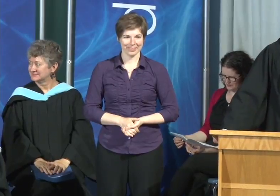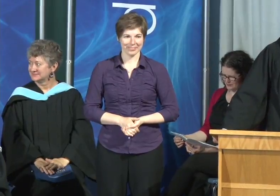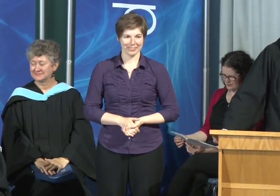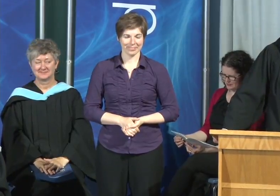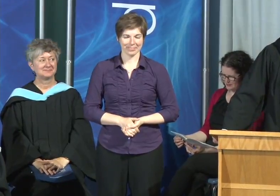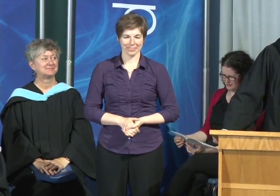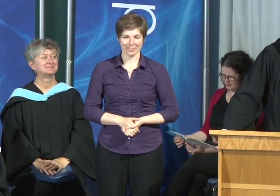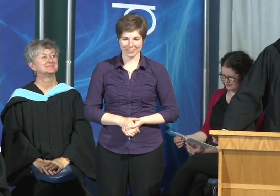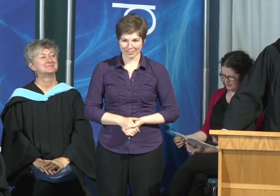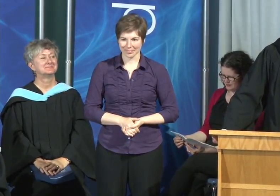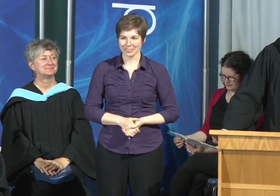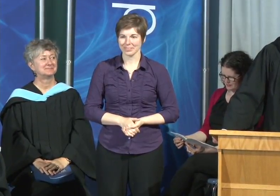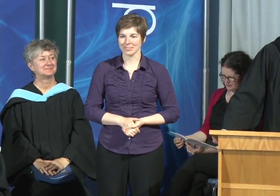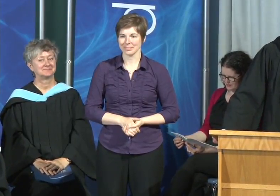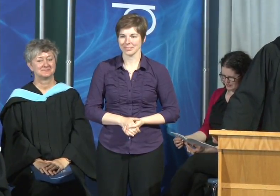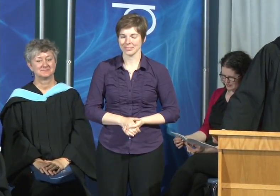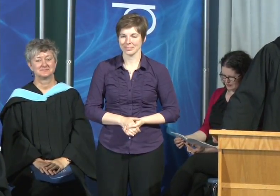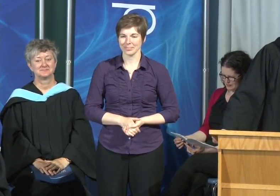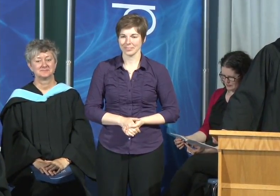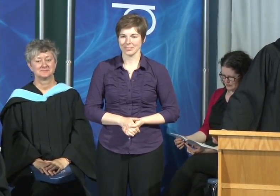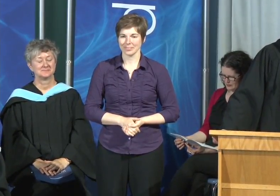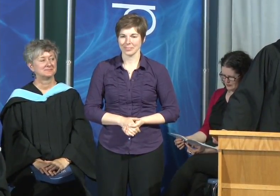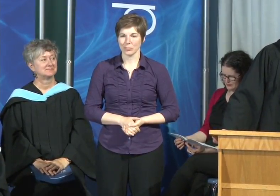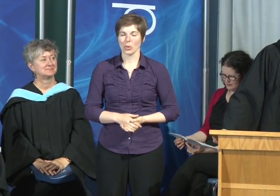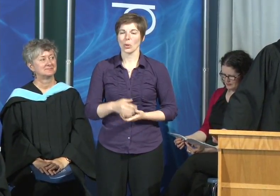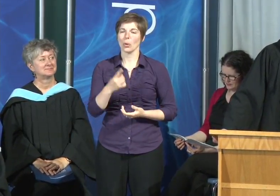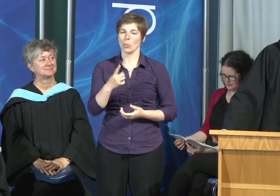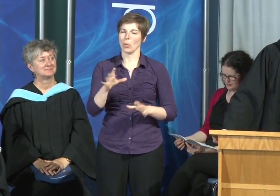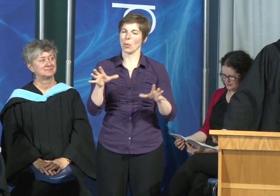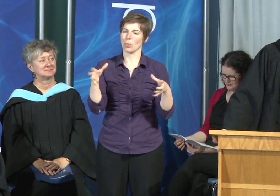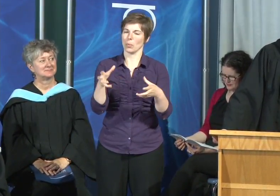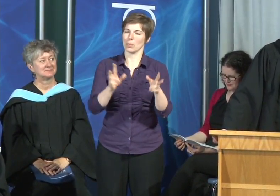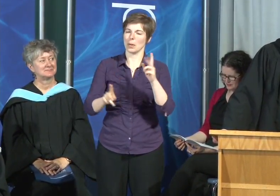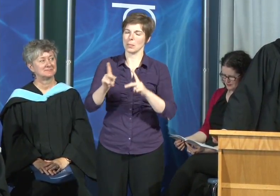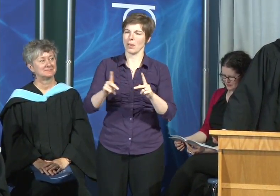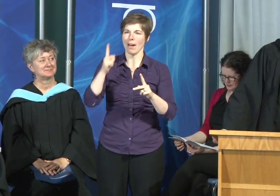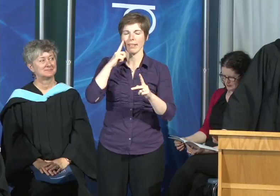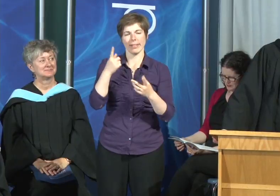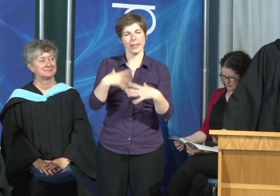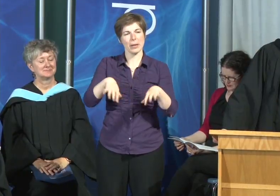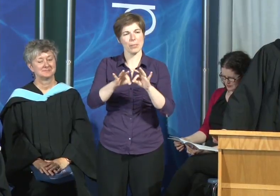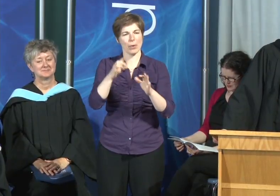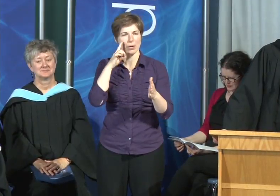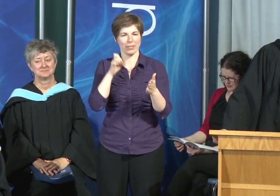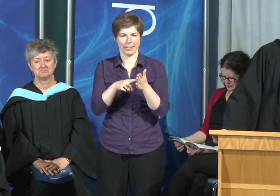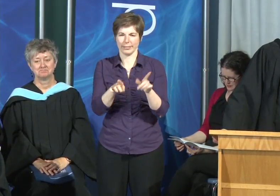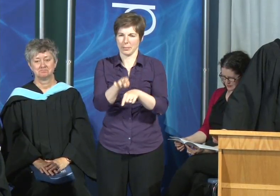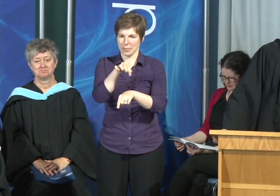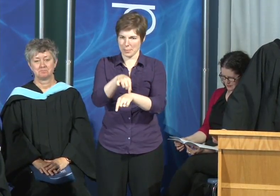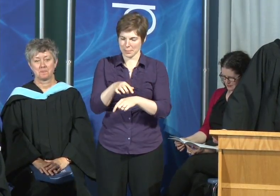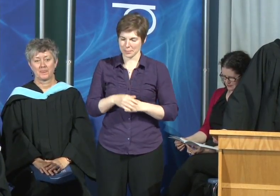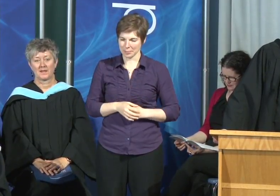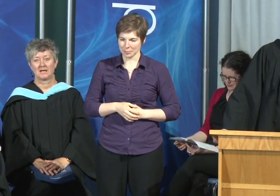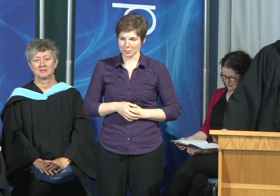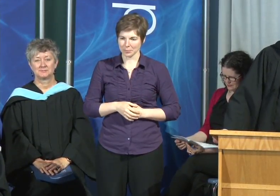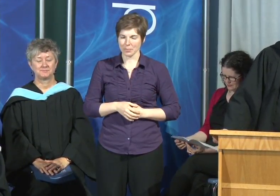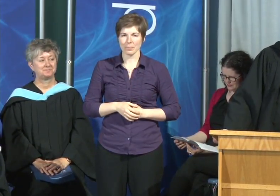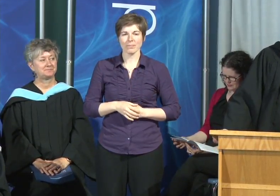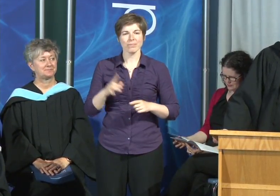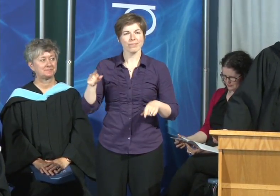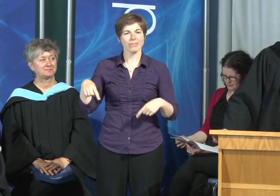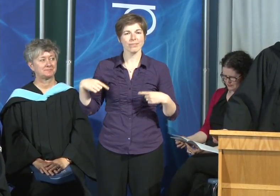And there's one other group of individuals that I want to recognize this afternoon, because you see, for decades,